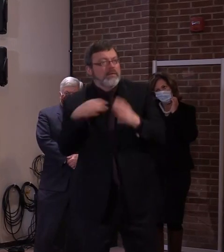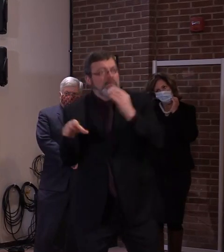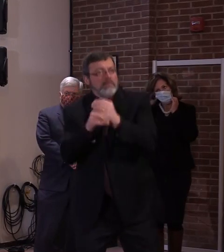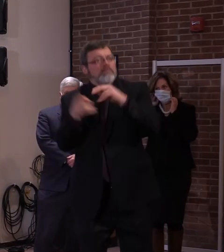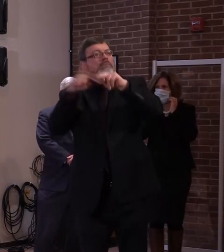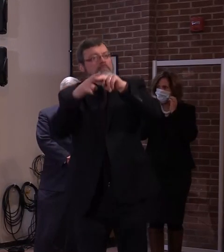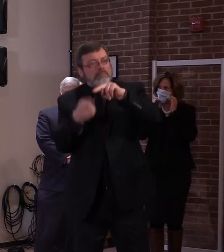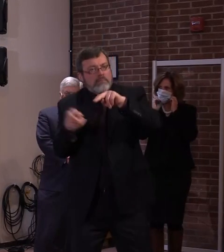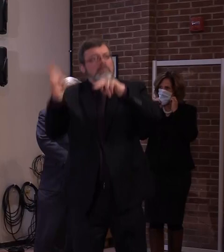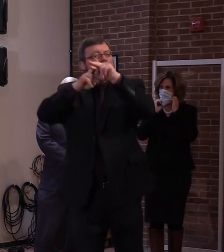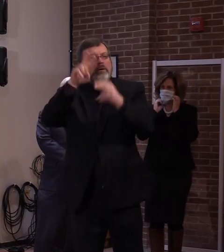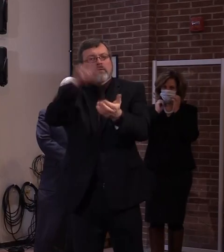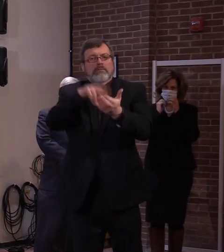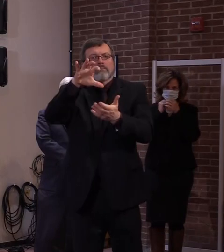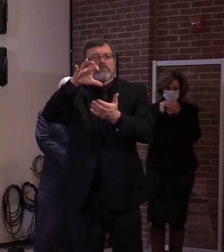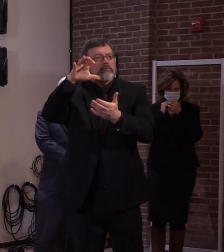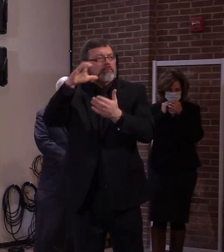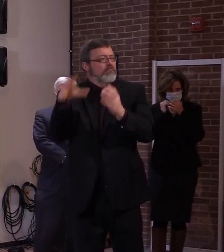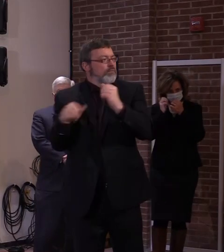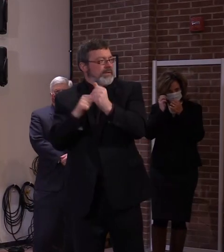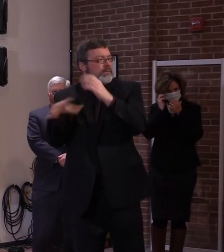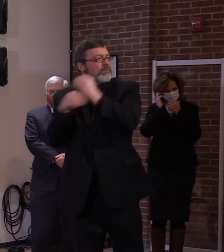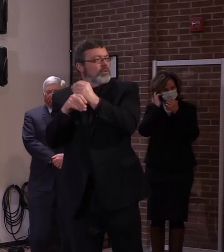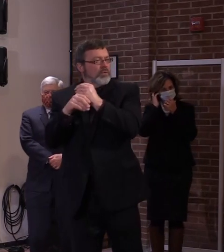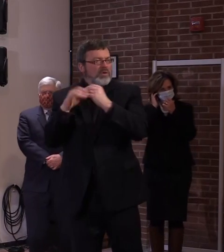more quickly than that over the next few weeks.